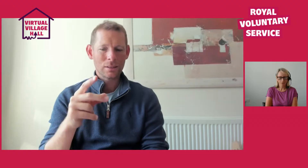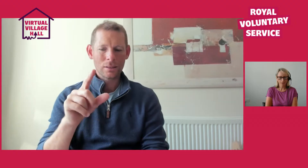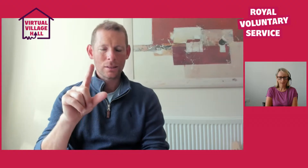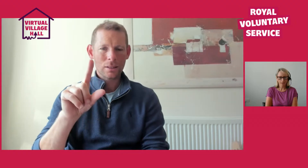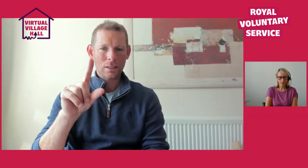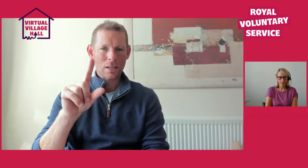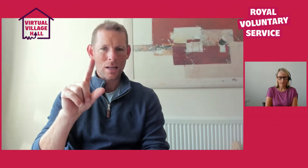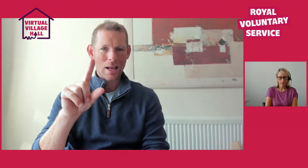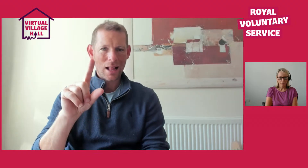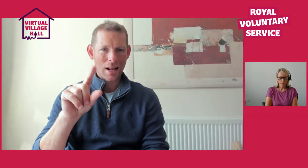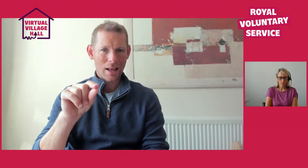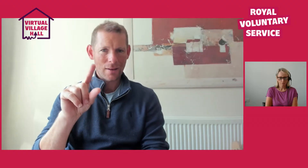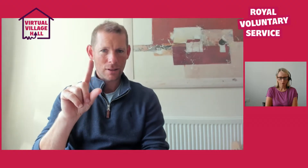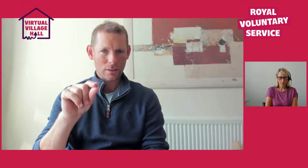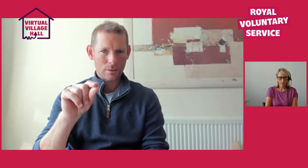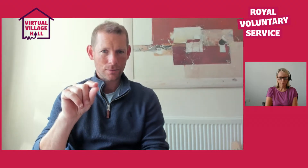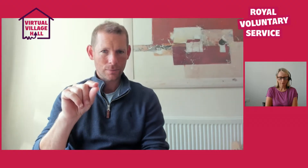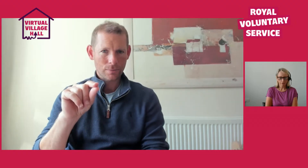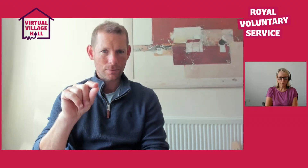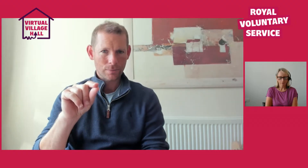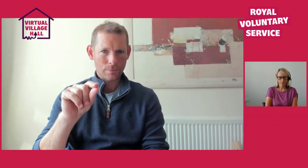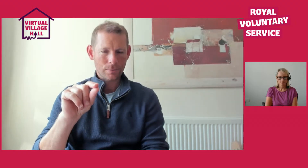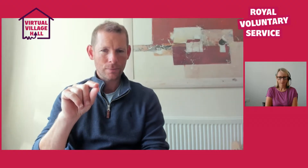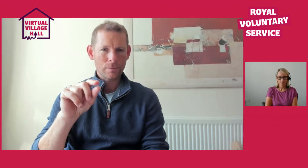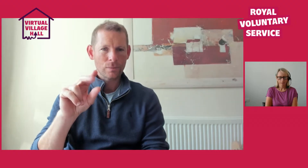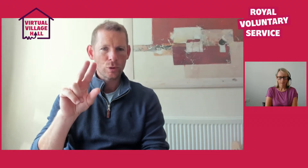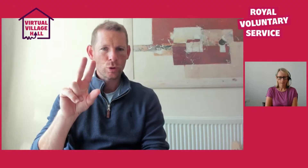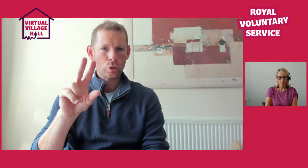Okay, let's do that again. So from 11,